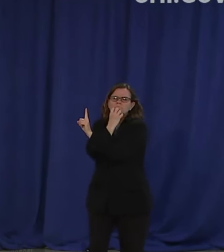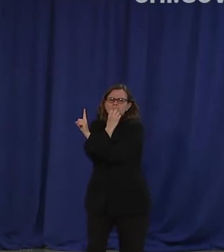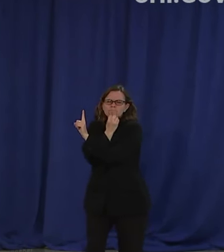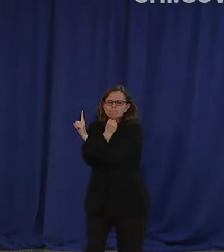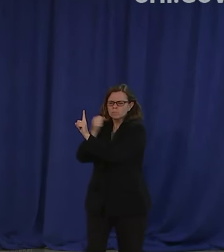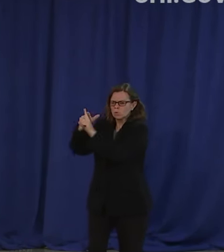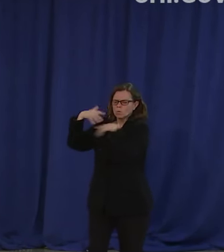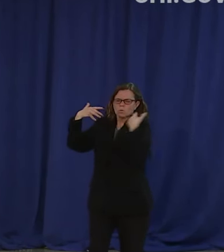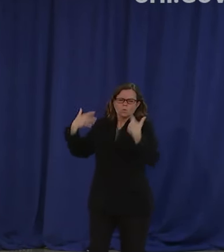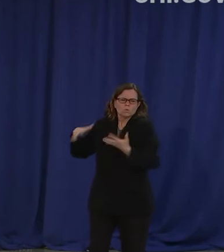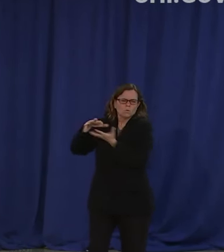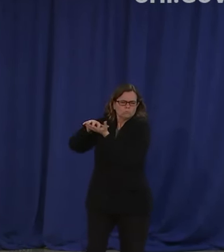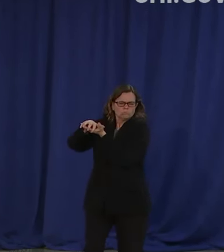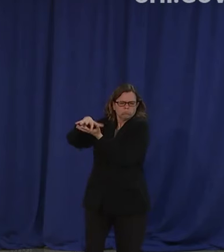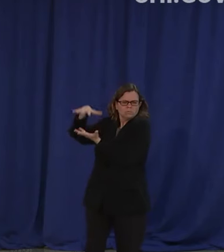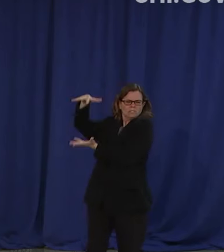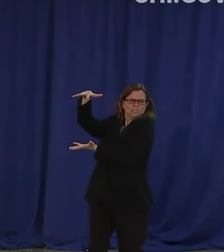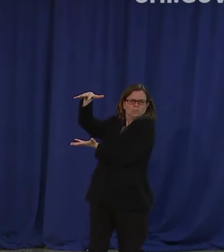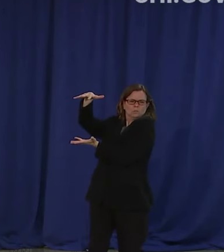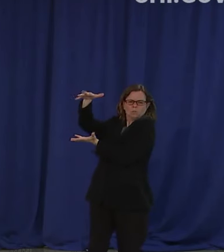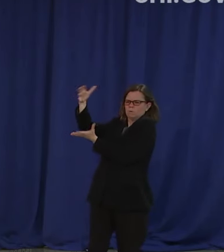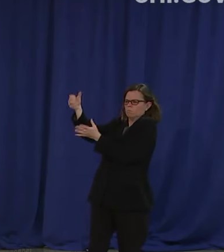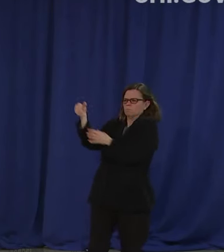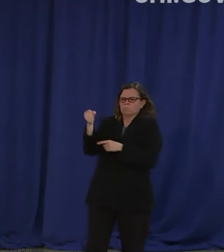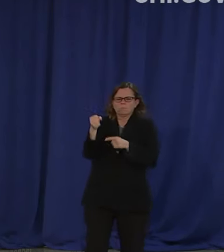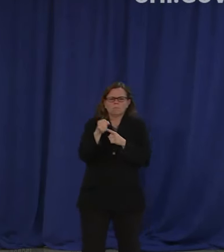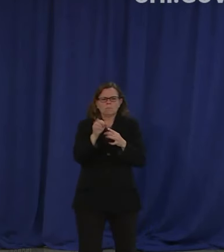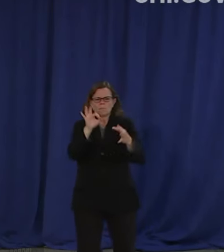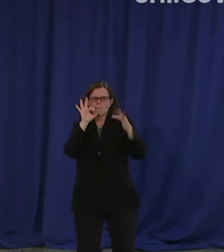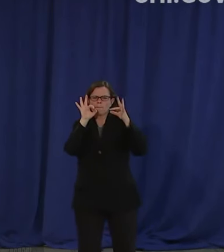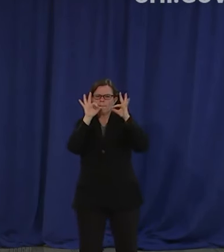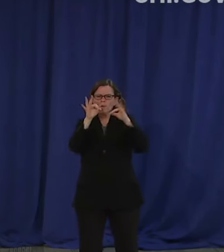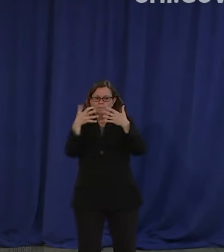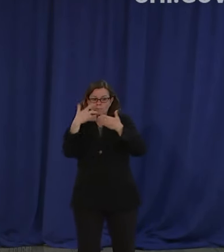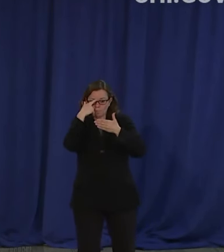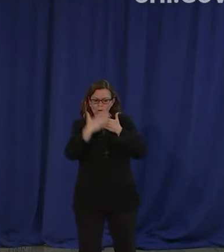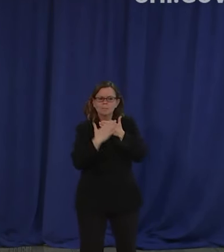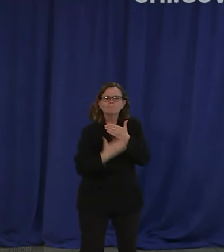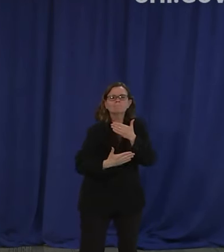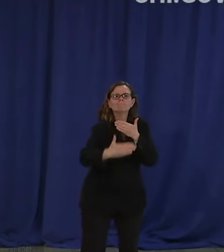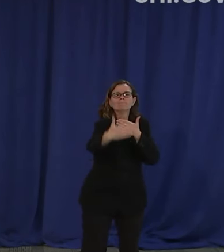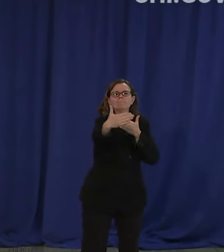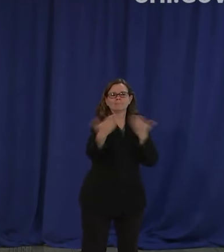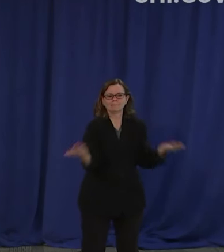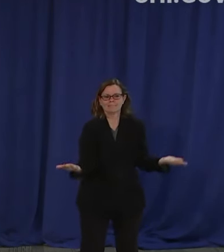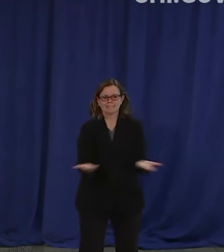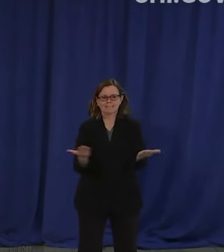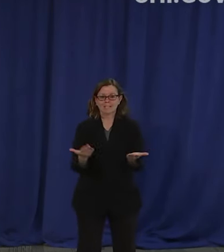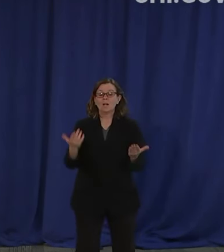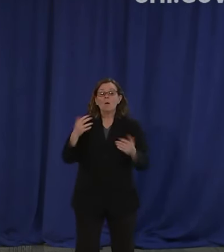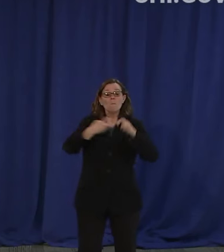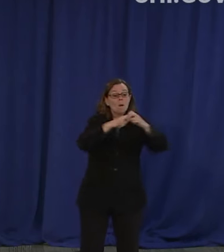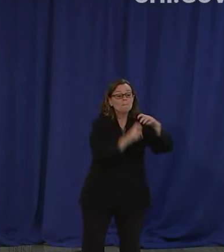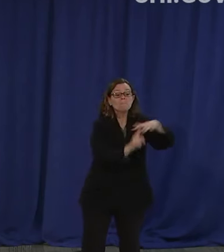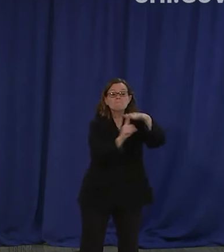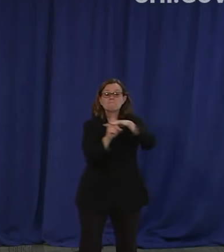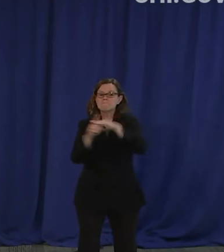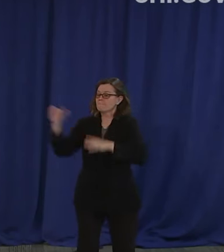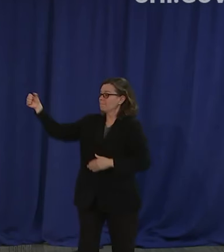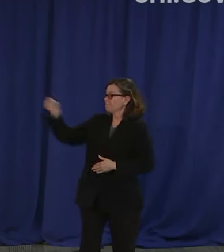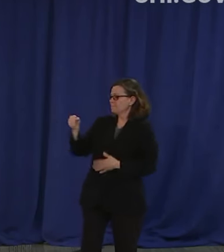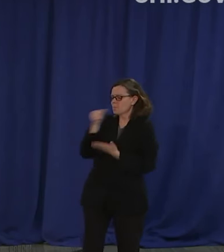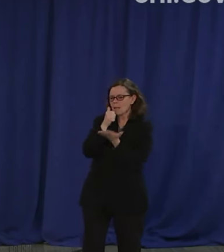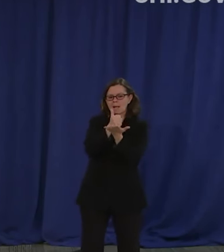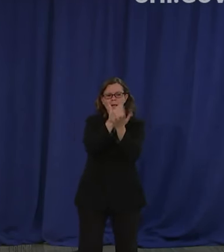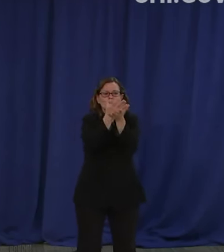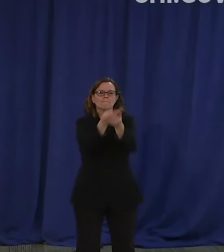suited for the long-term challenges we are working to solve. And I am tremendously proud and